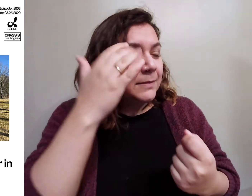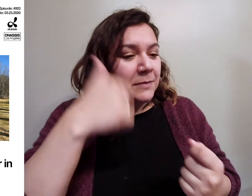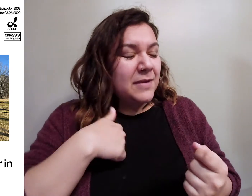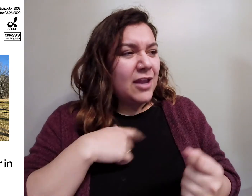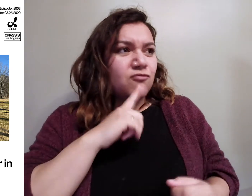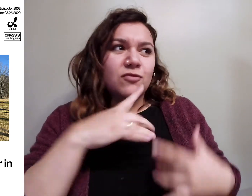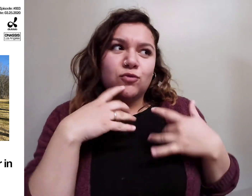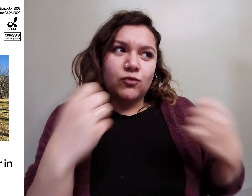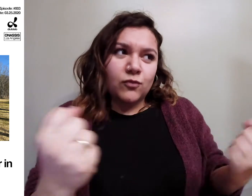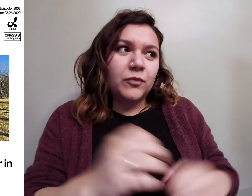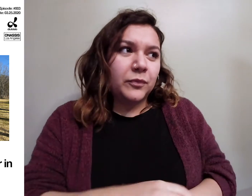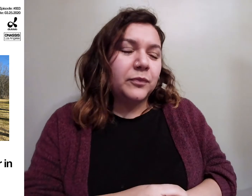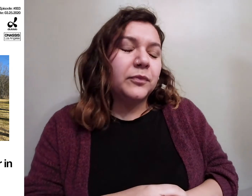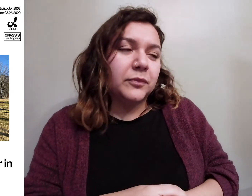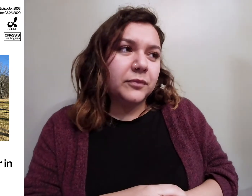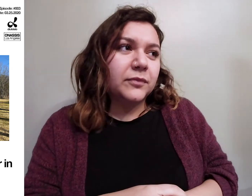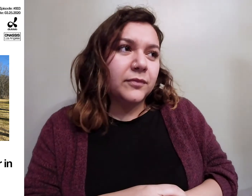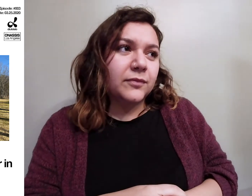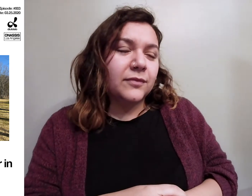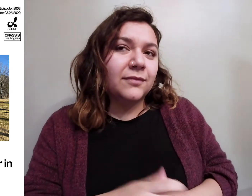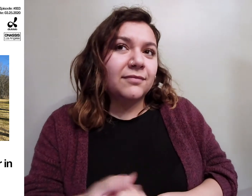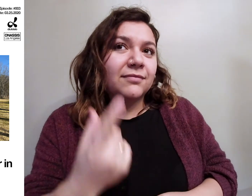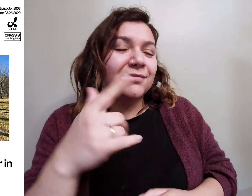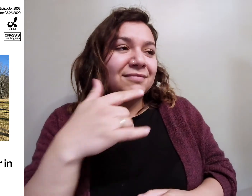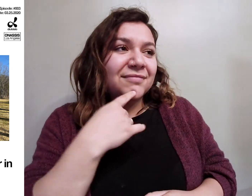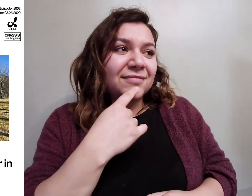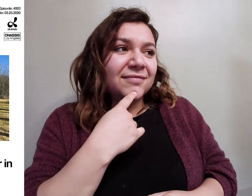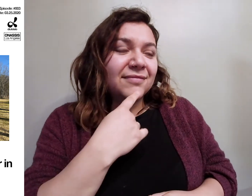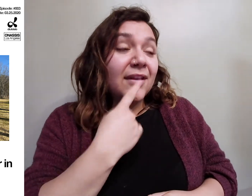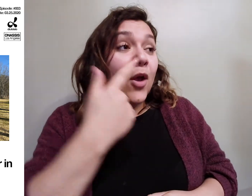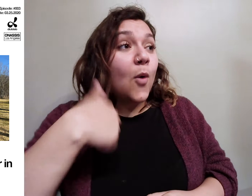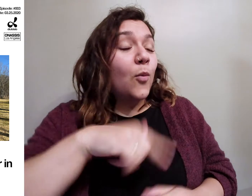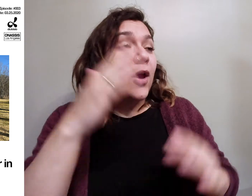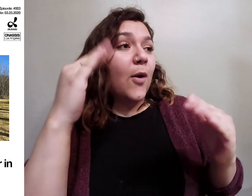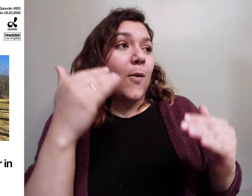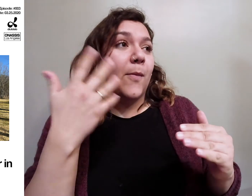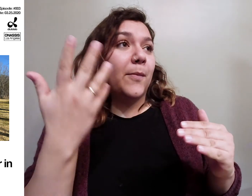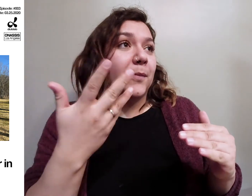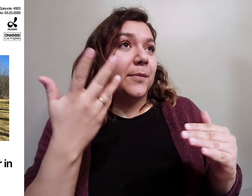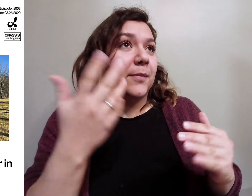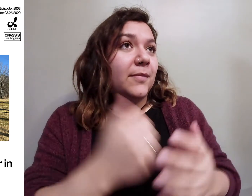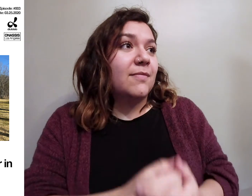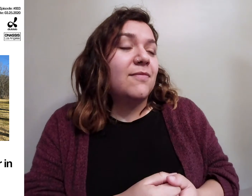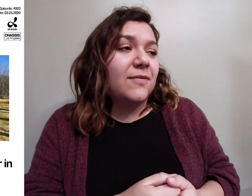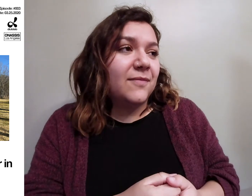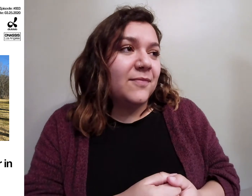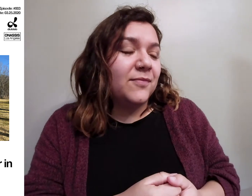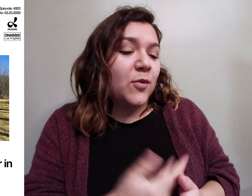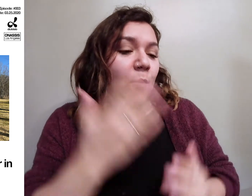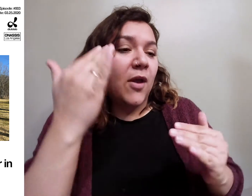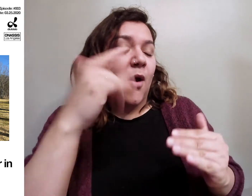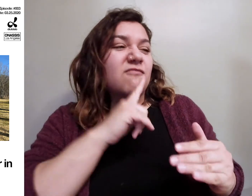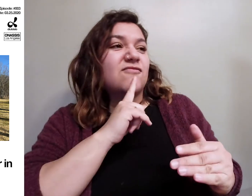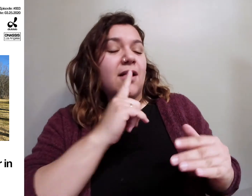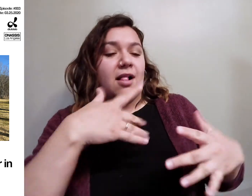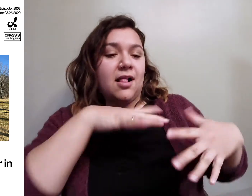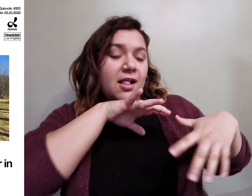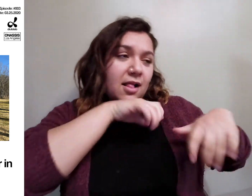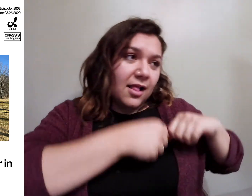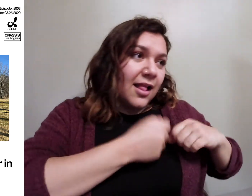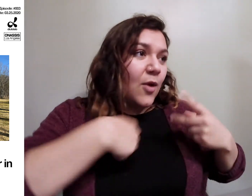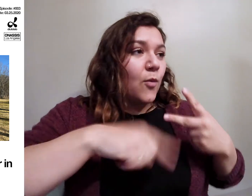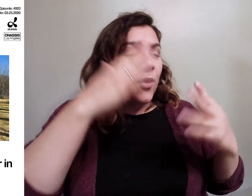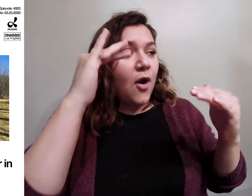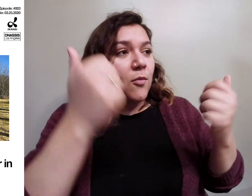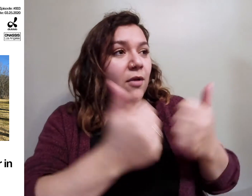so strong, and where you say, "We hope, we despair, we